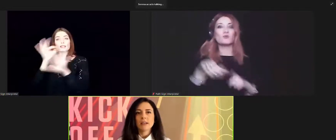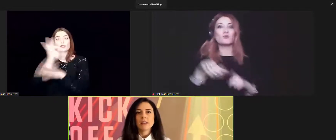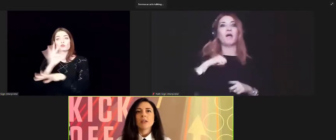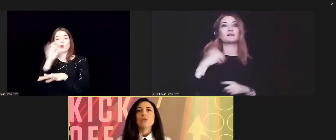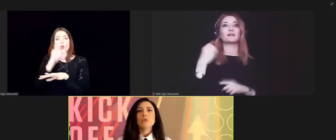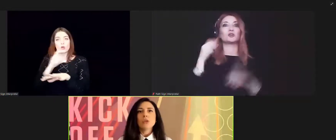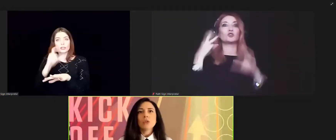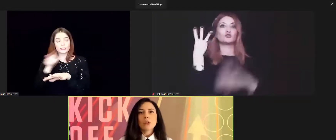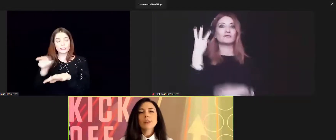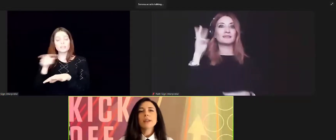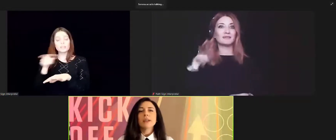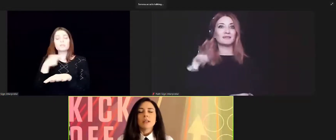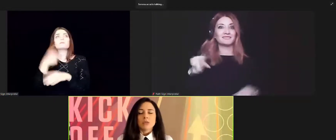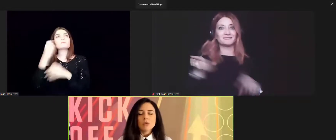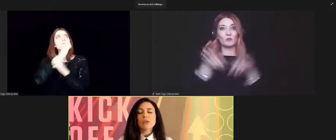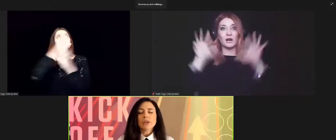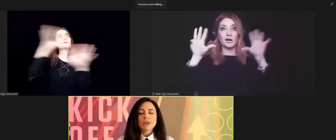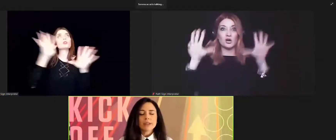again. Do your